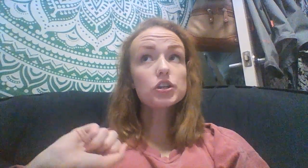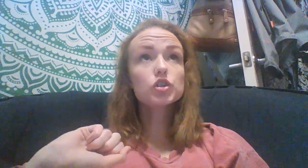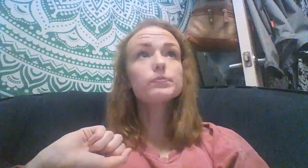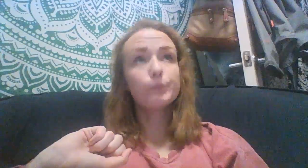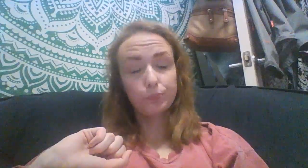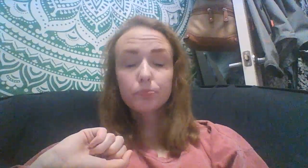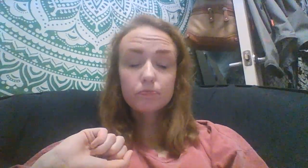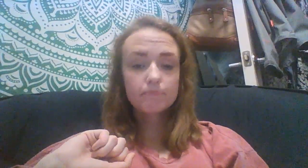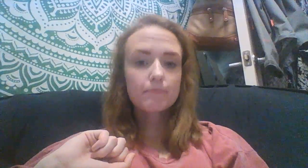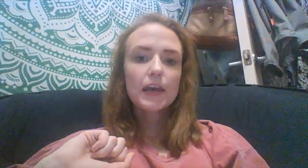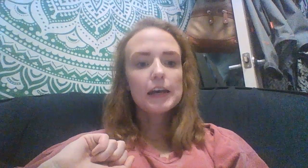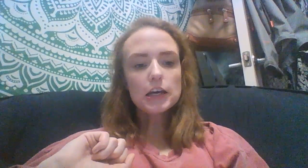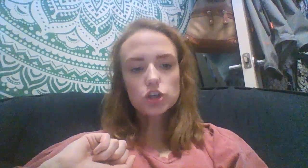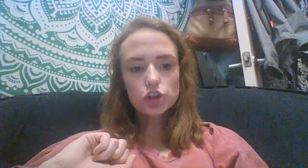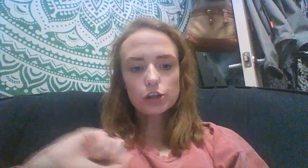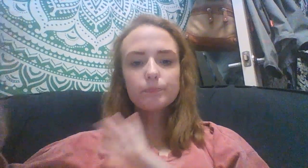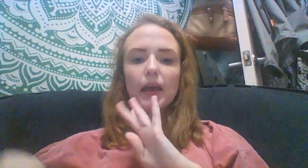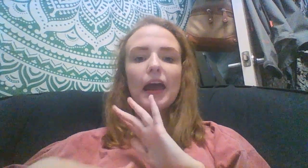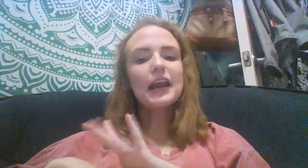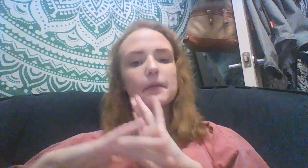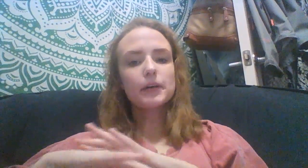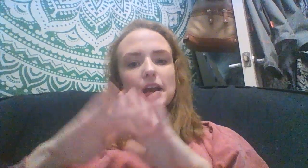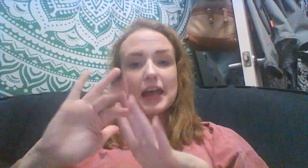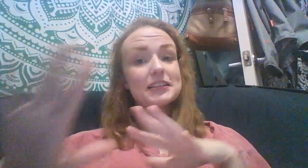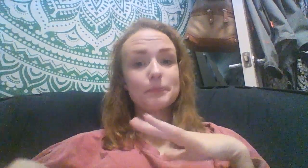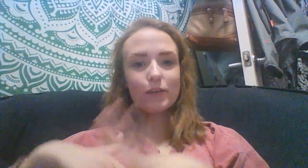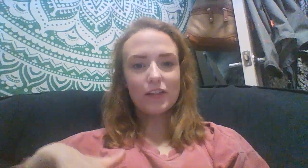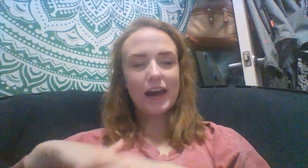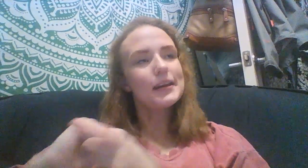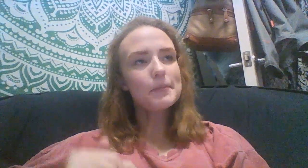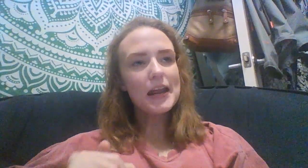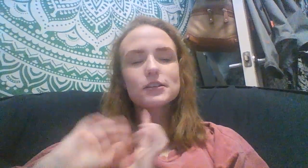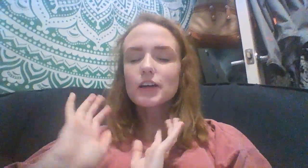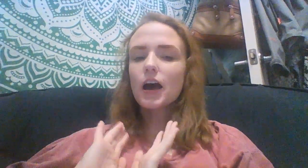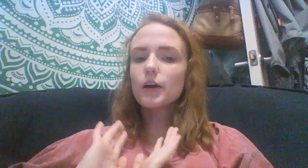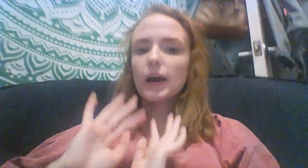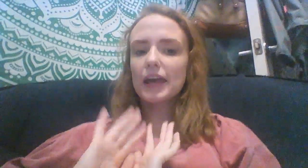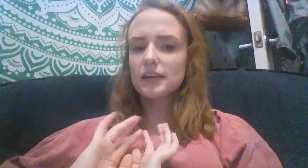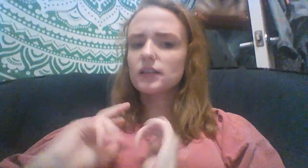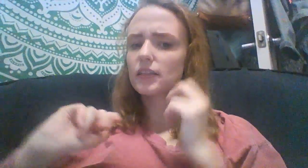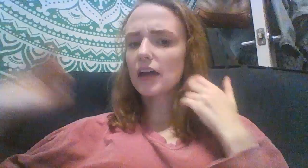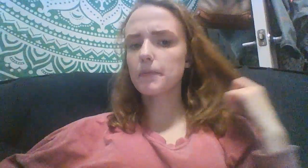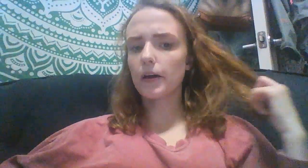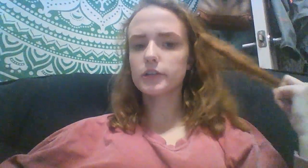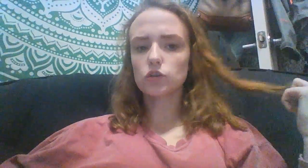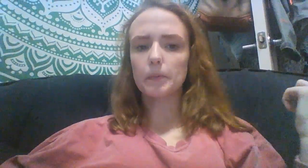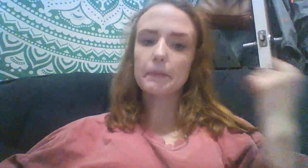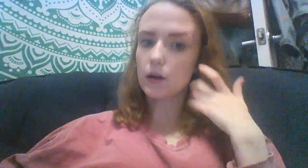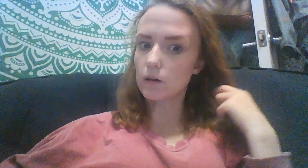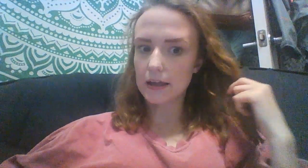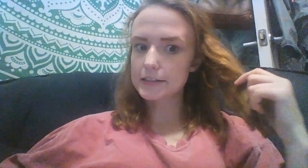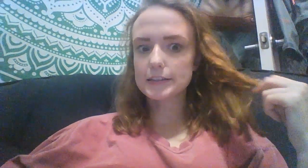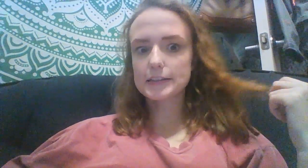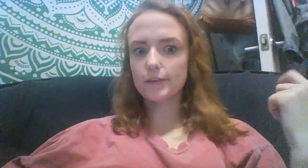Which is true, and I'm going to expound on that in a minute. Oh, and that male is normally middle class, so